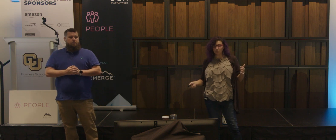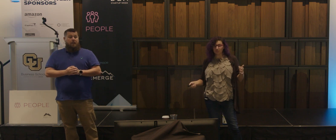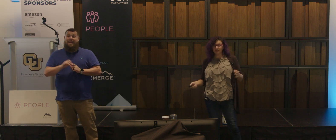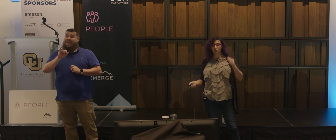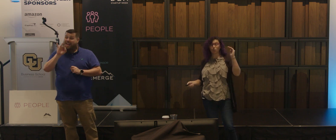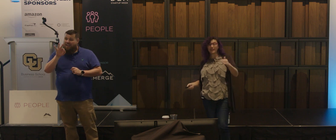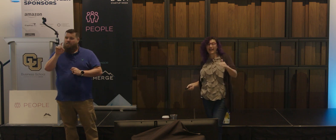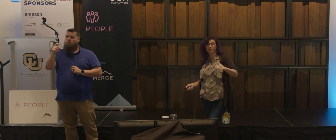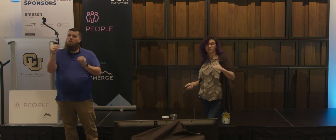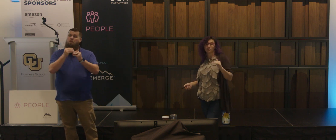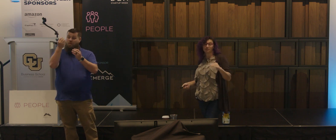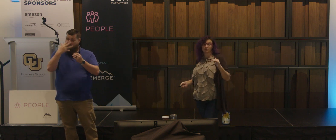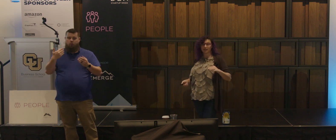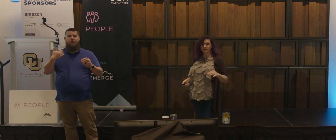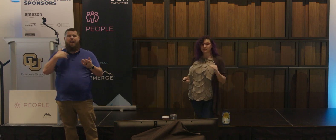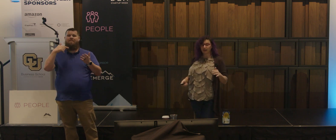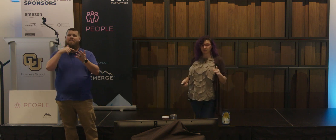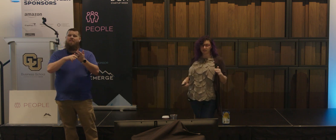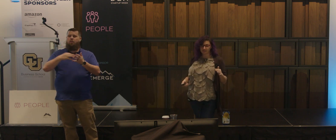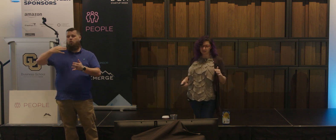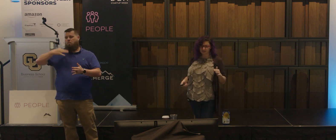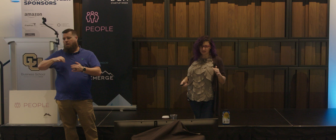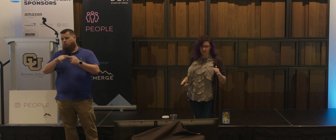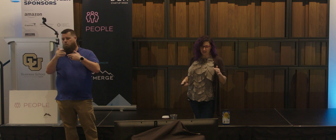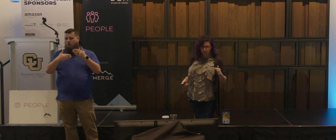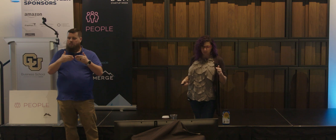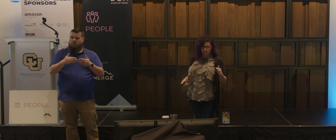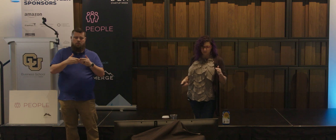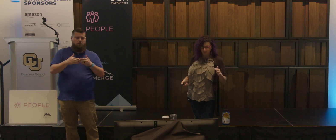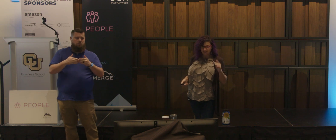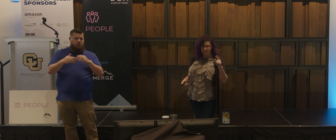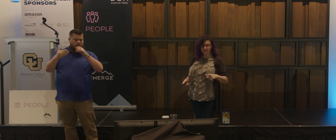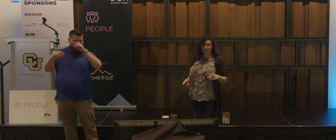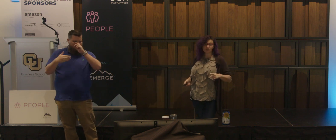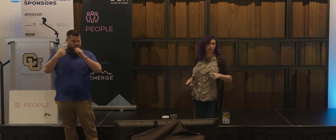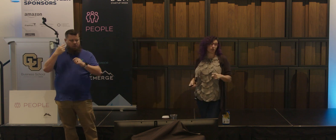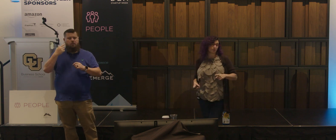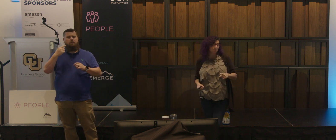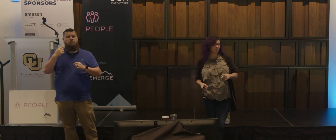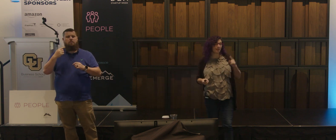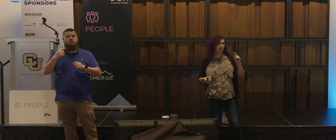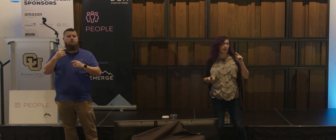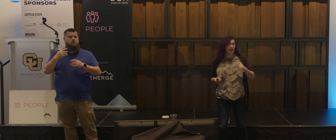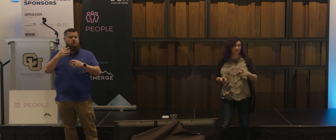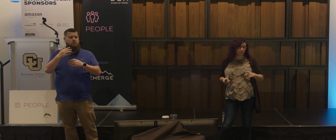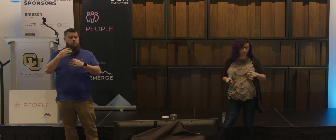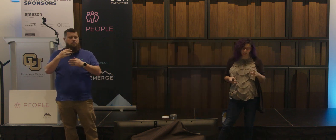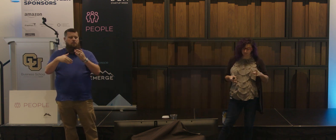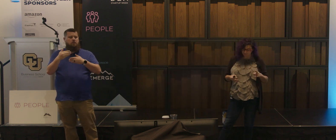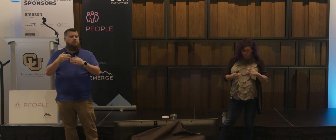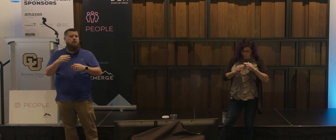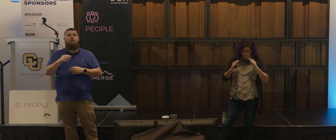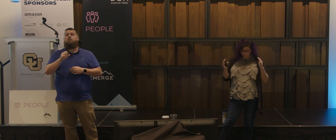If you want more information, we have this profit to process hiring for success option. It's at this QR code. At that